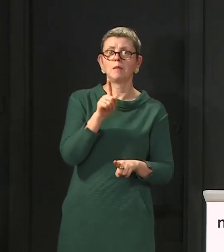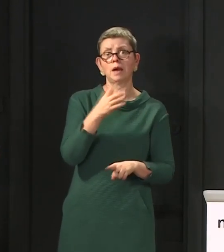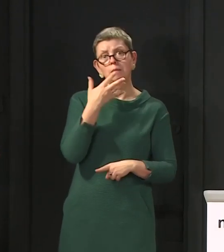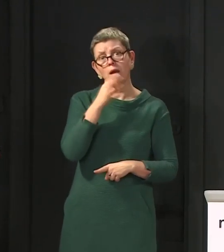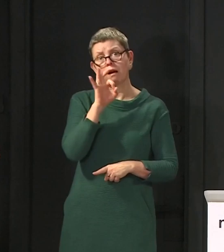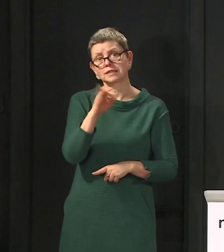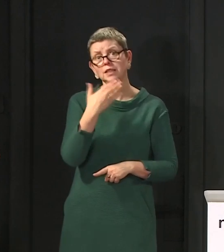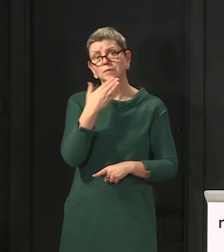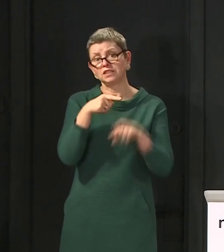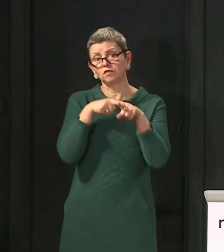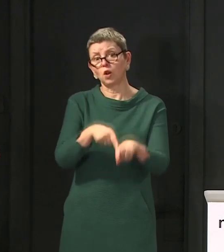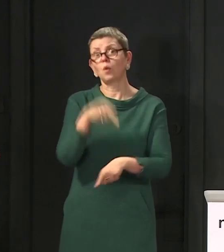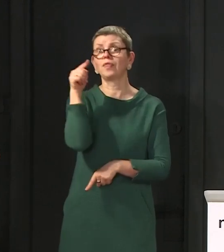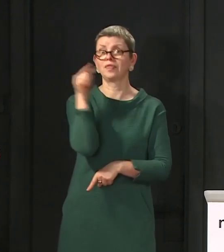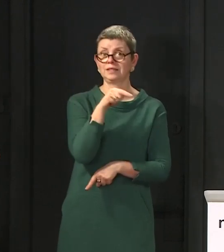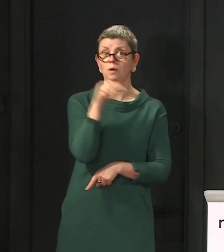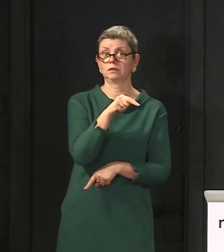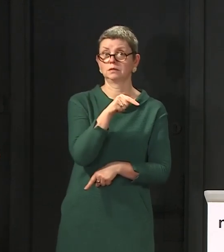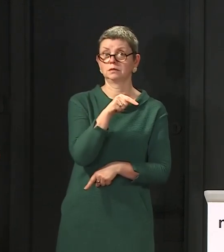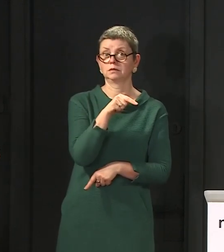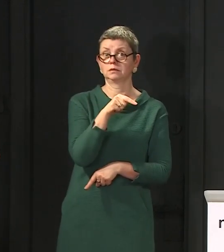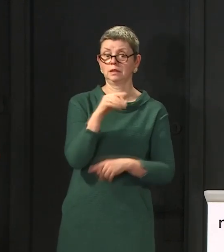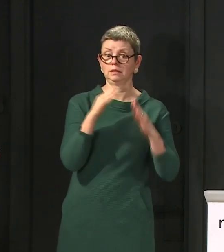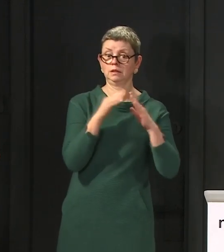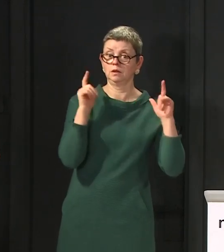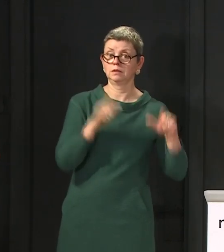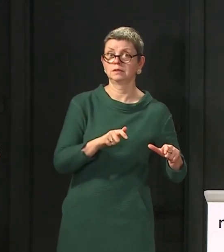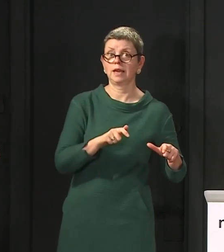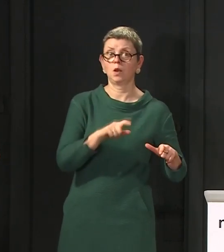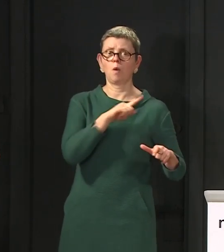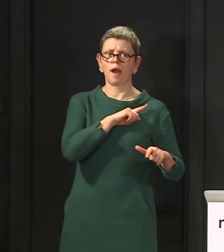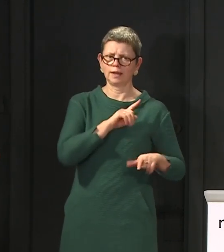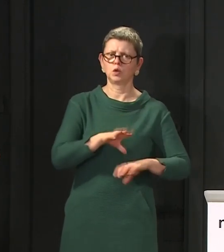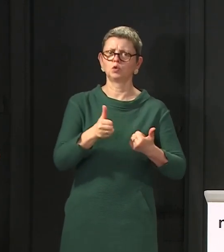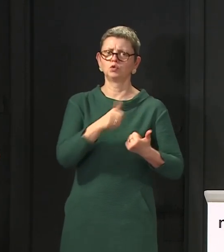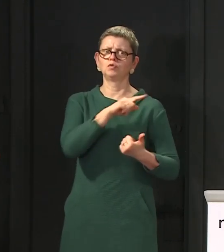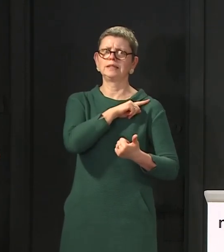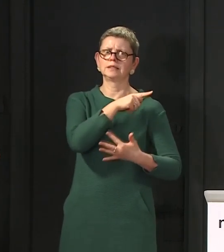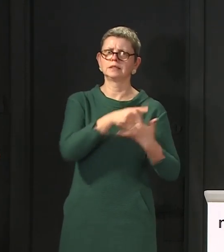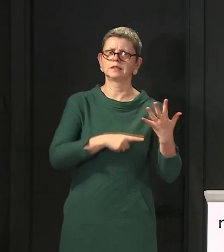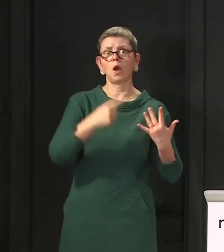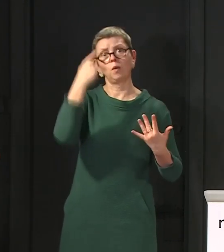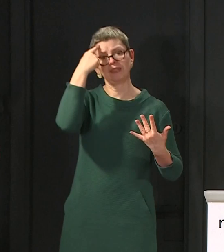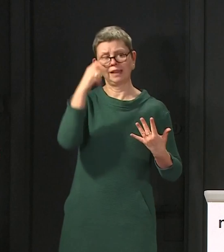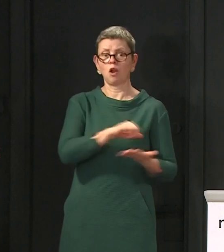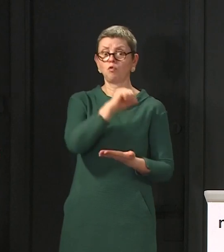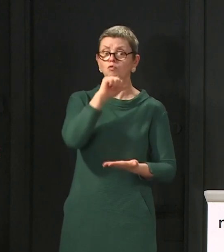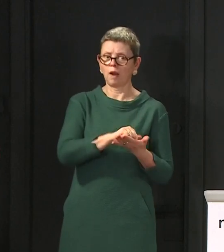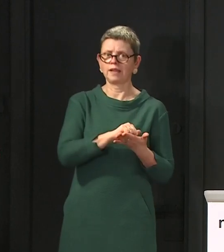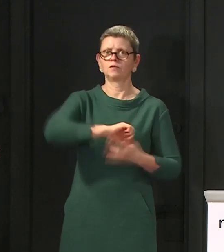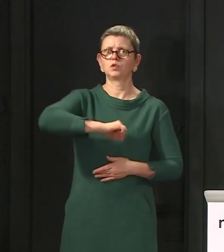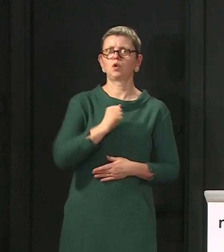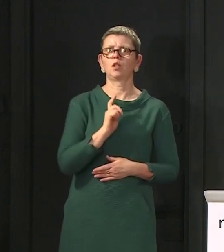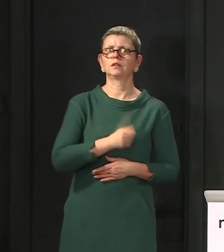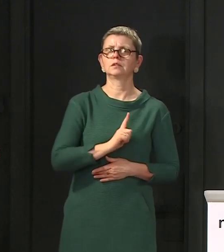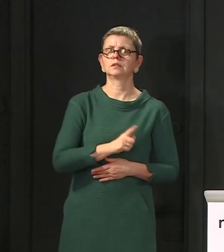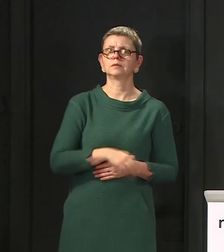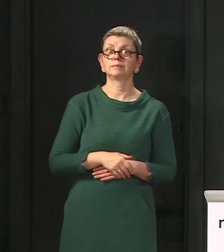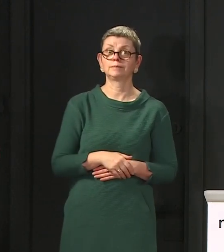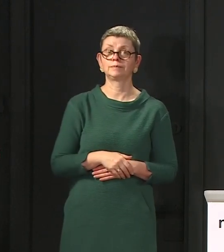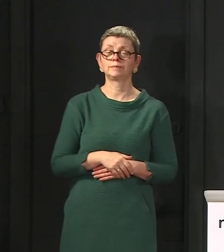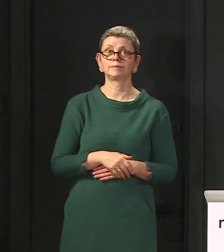Government is given, because we're giving these messages for really good reasons, that we think they are the right messages right now to suppress this virus. And one